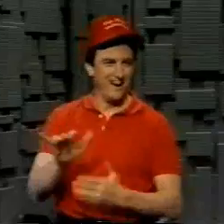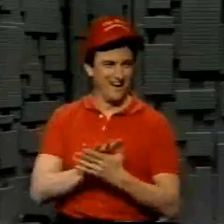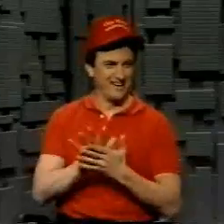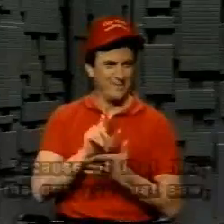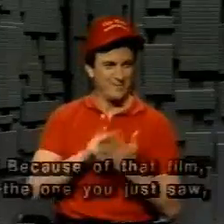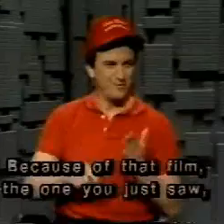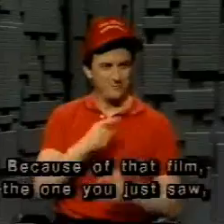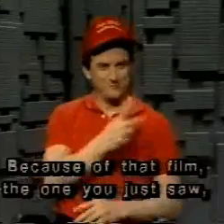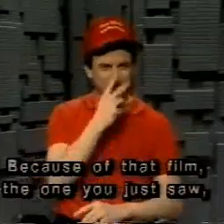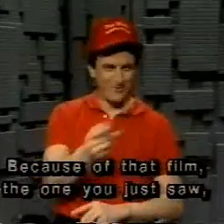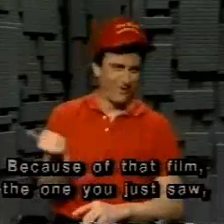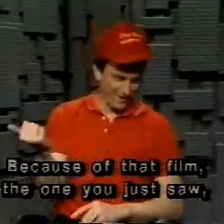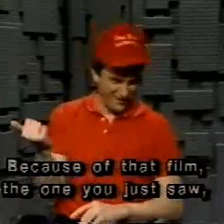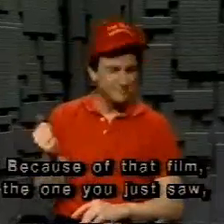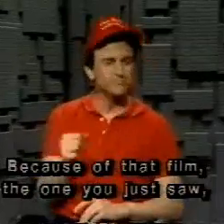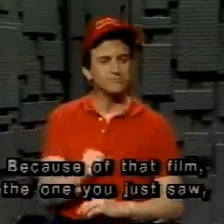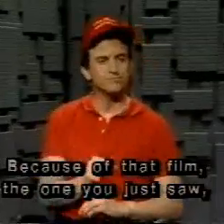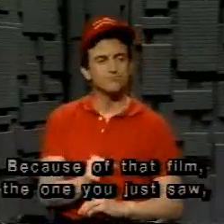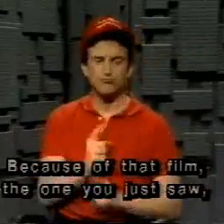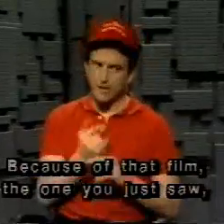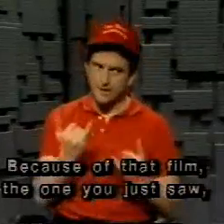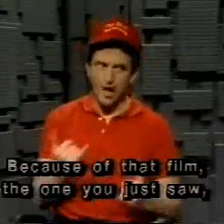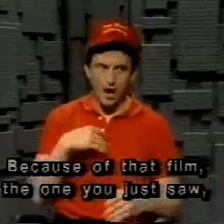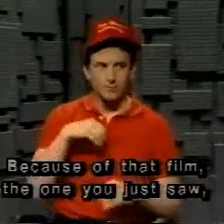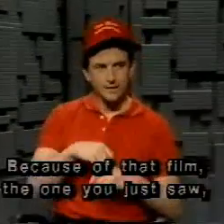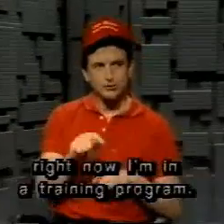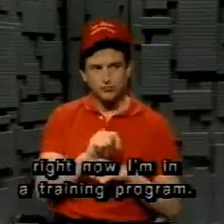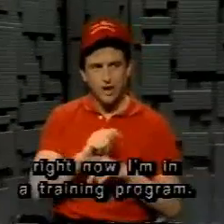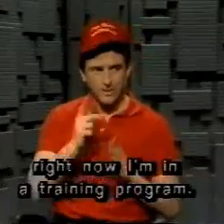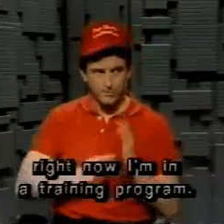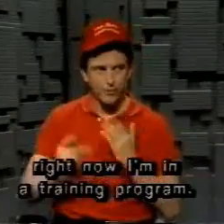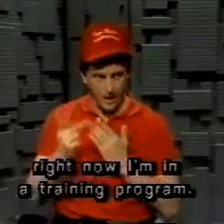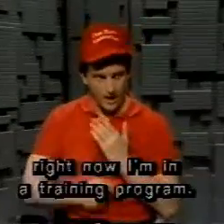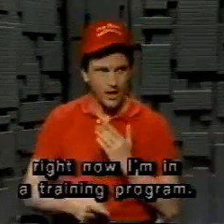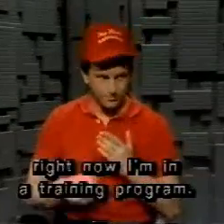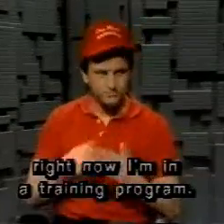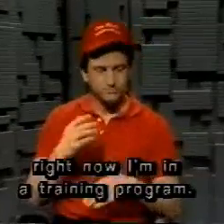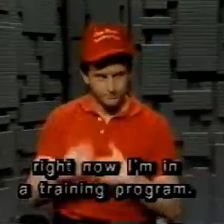Because of that film, the one you just saw, right now I'm in a training program.